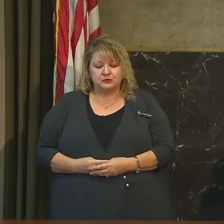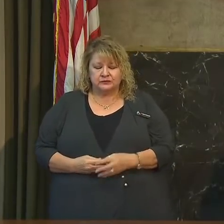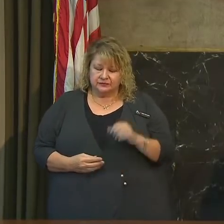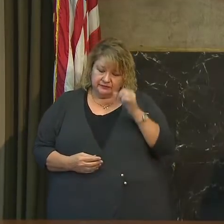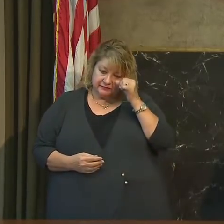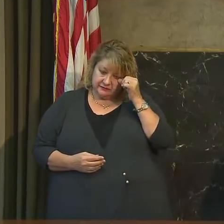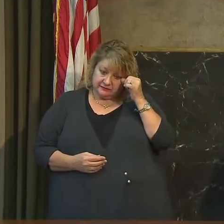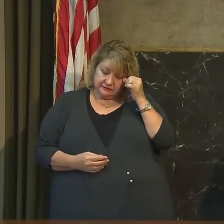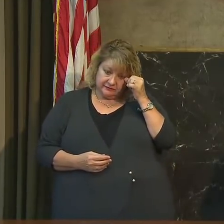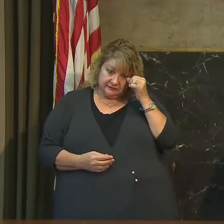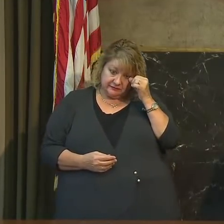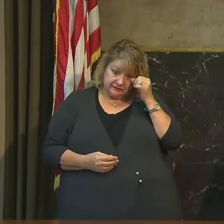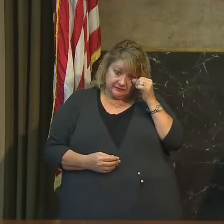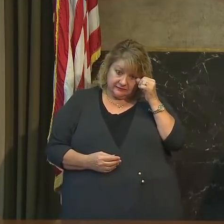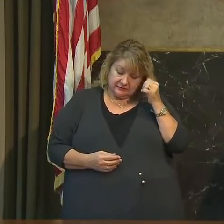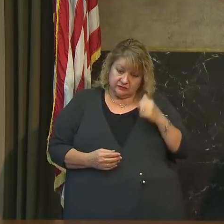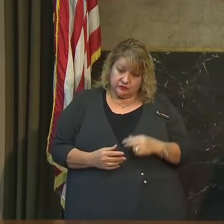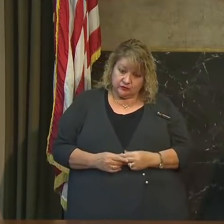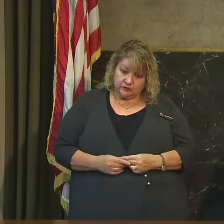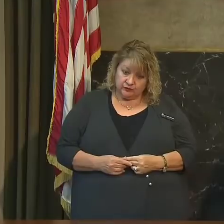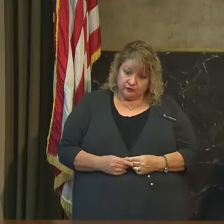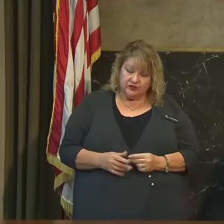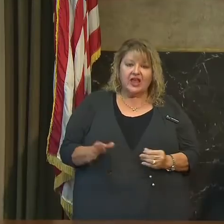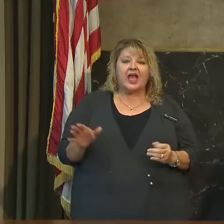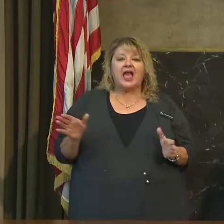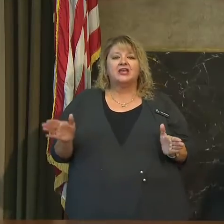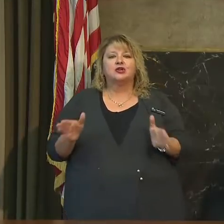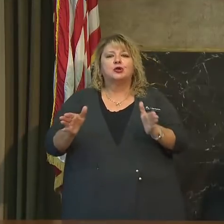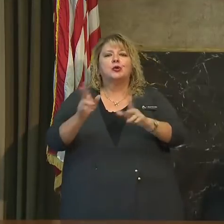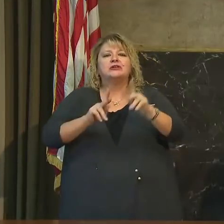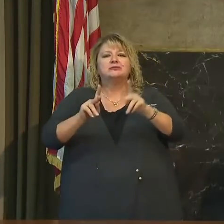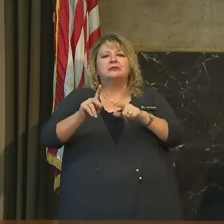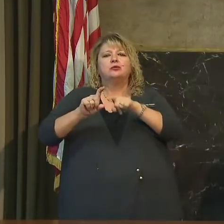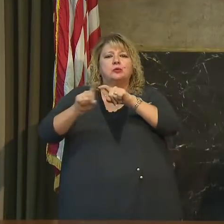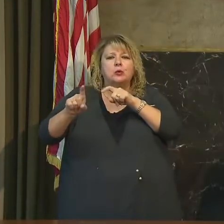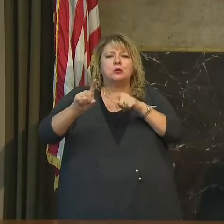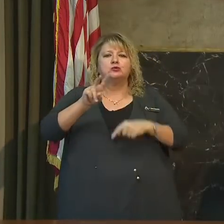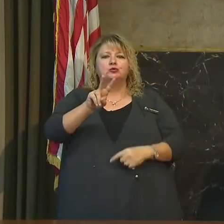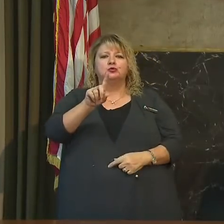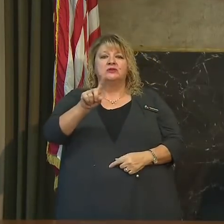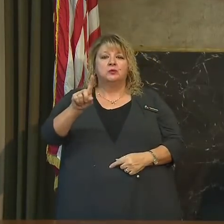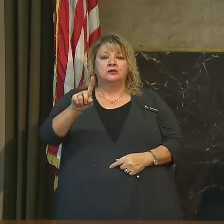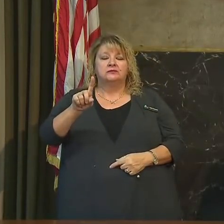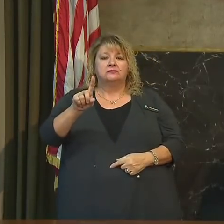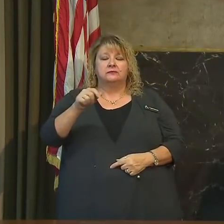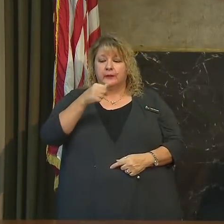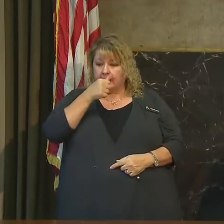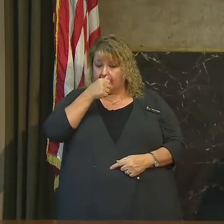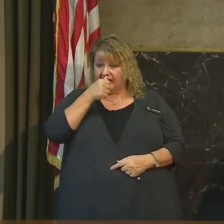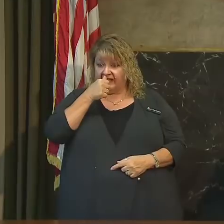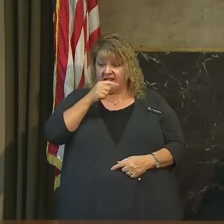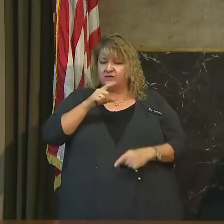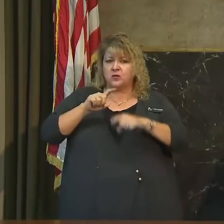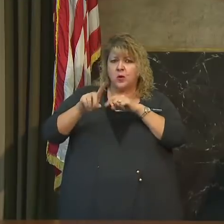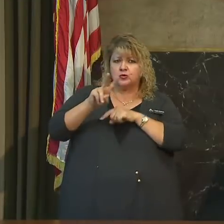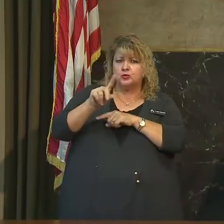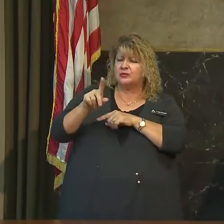I encourage people to call 211. They can tell you when, where, and